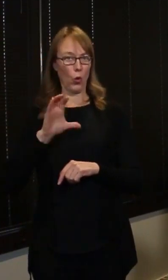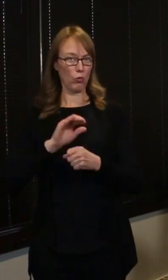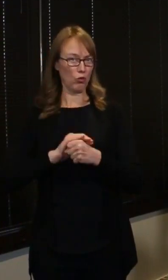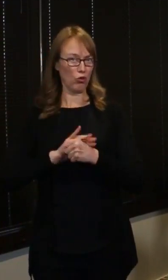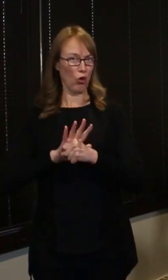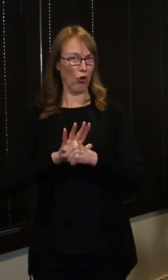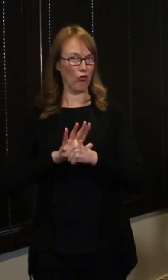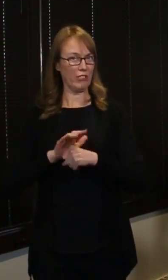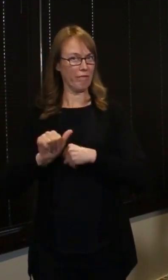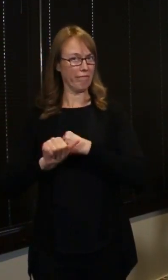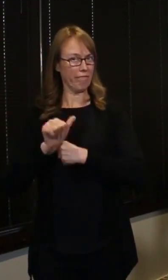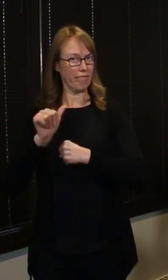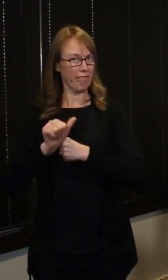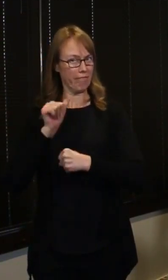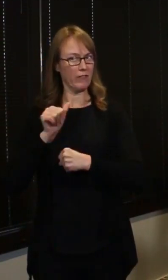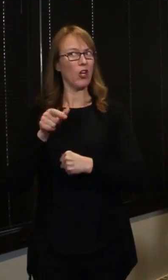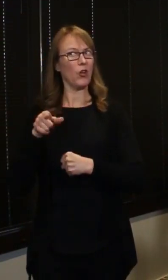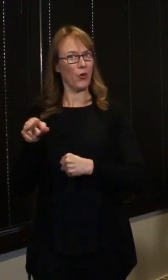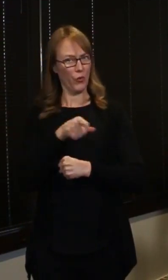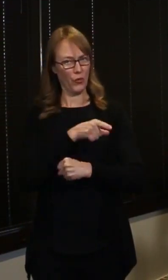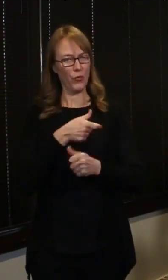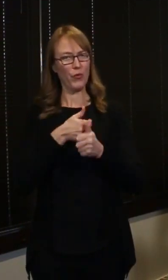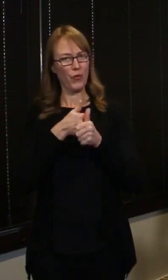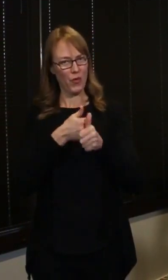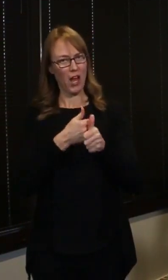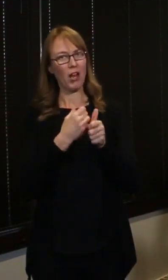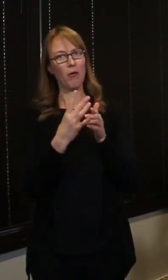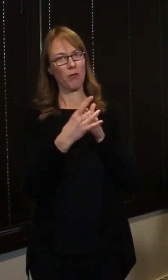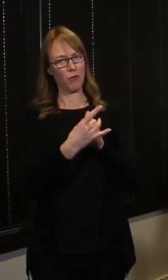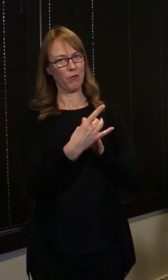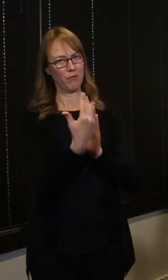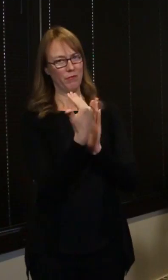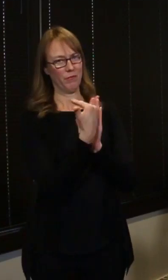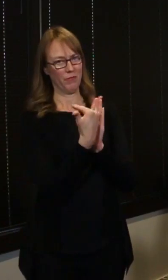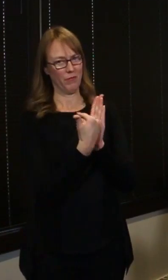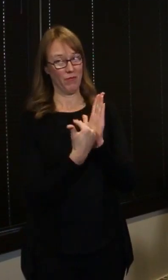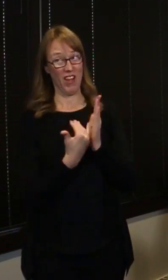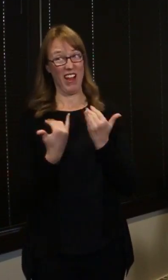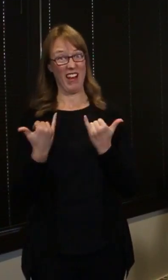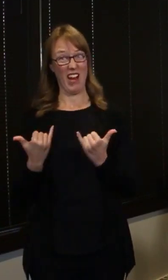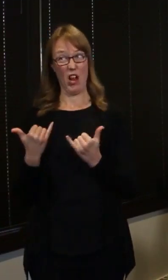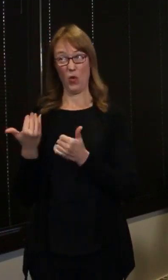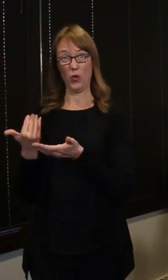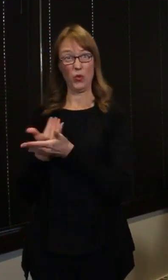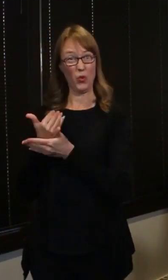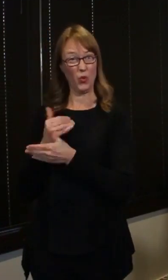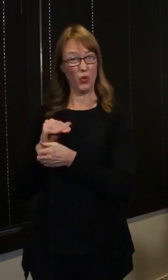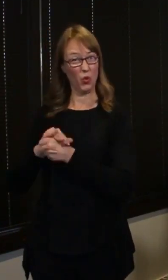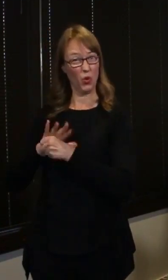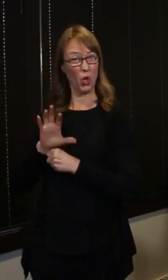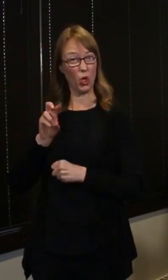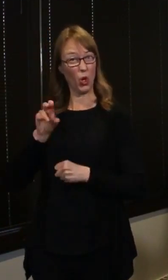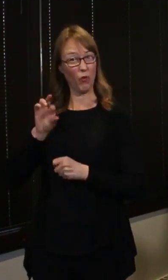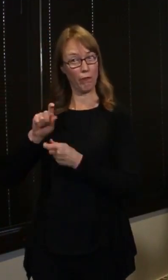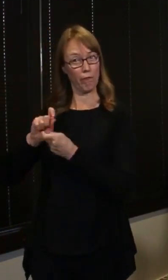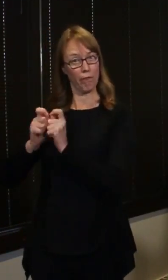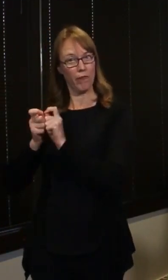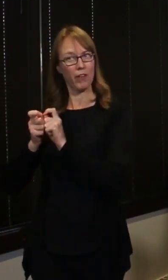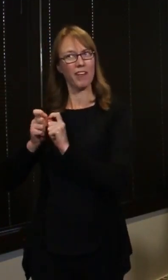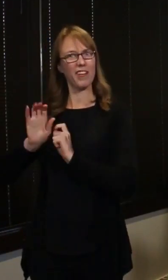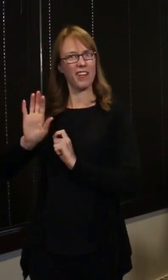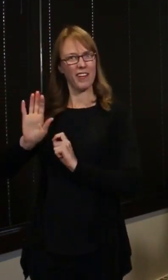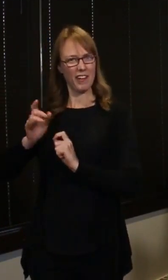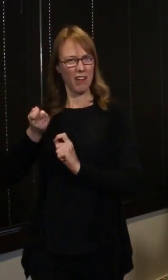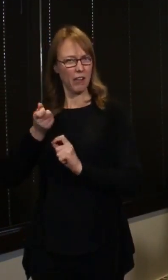year. And particularly with those new variants beginning to circulate now, it's even more important until we can ramp up